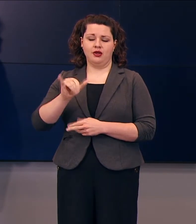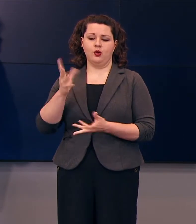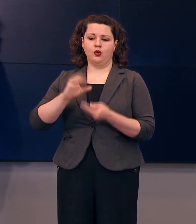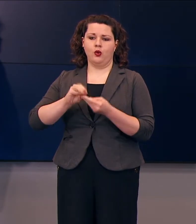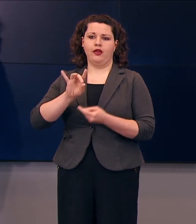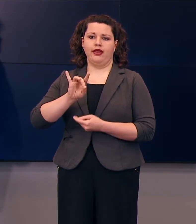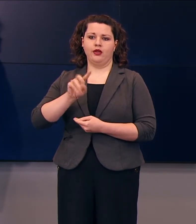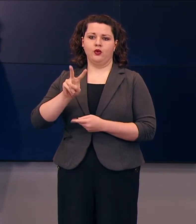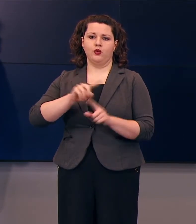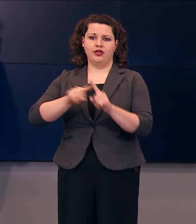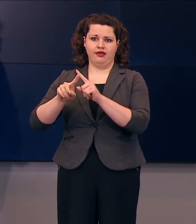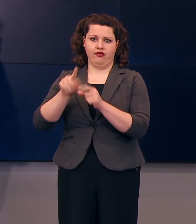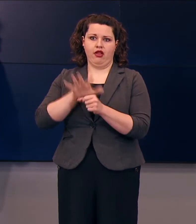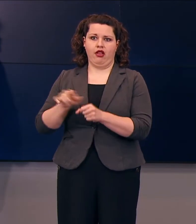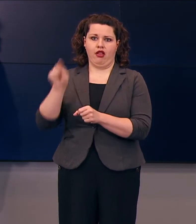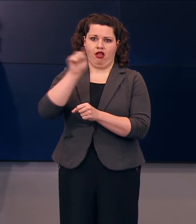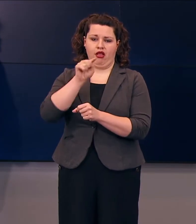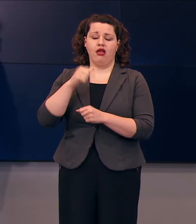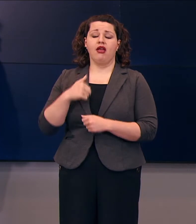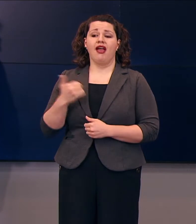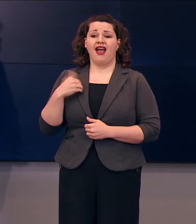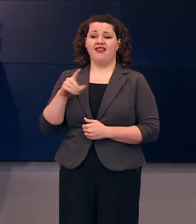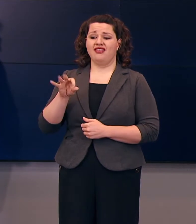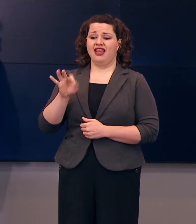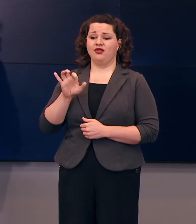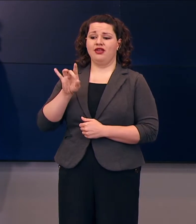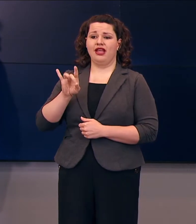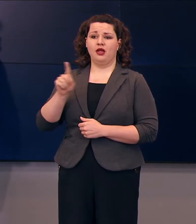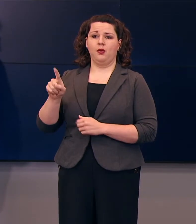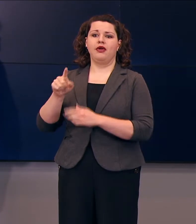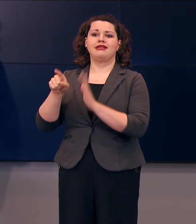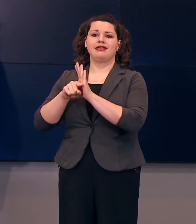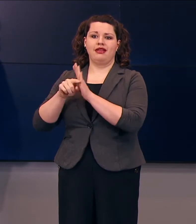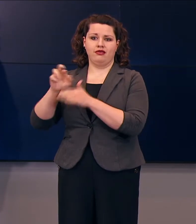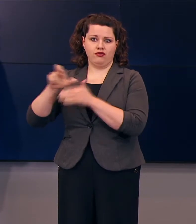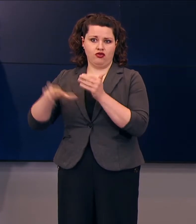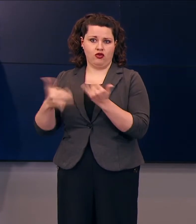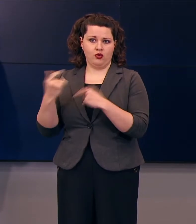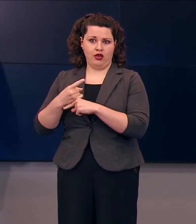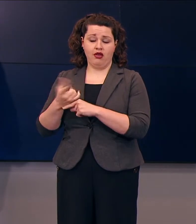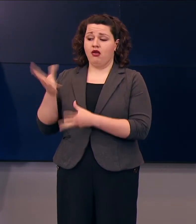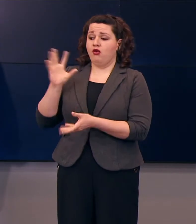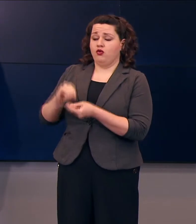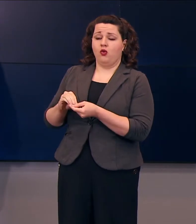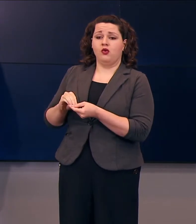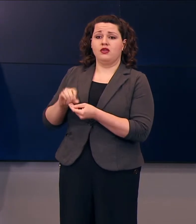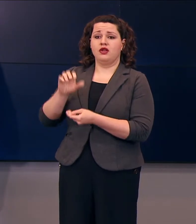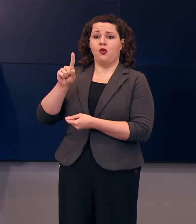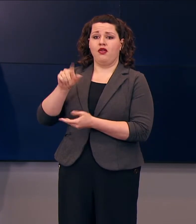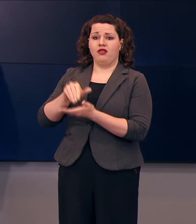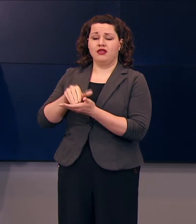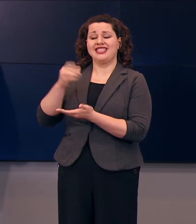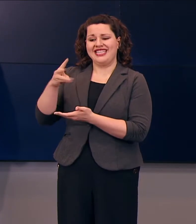counties. We had 981 negative cases today for a total of